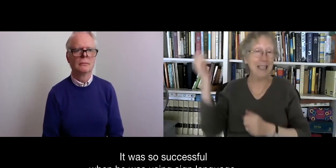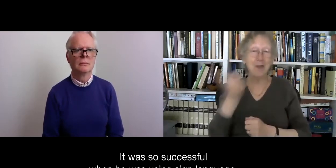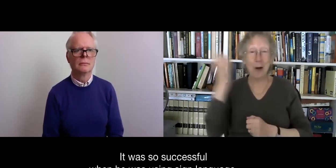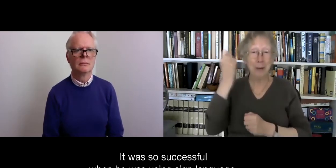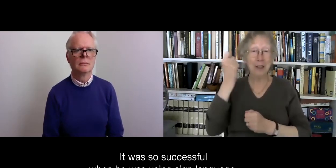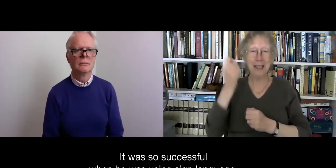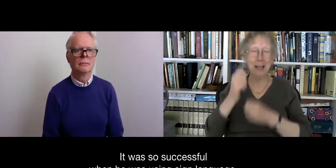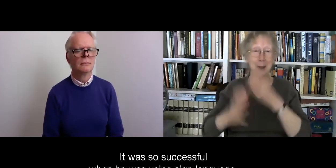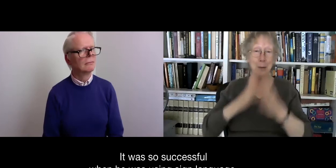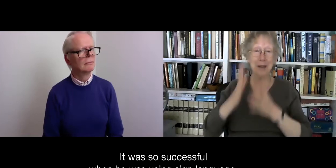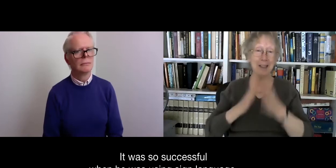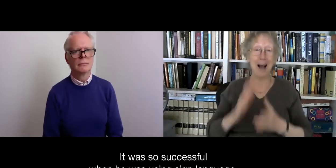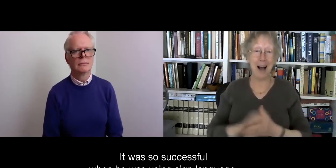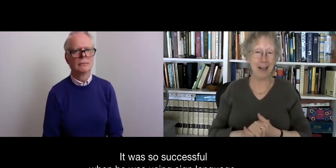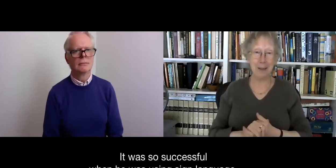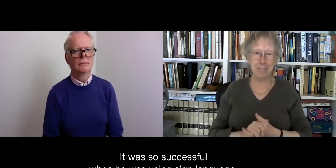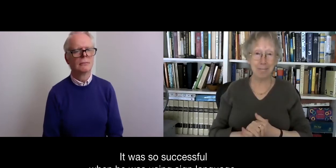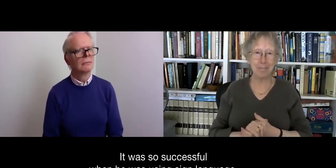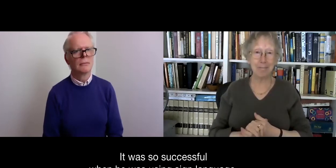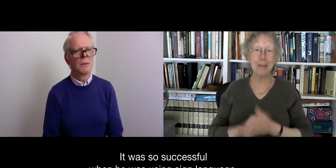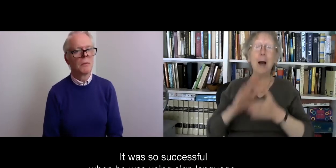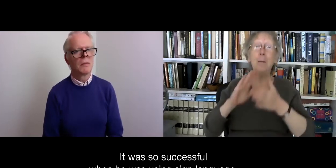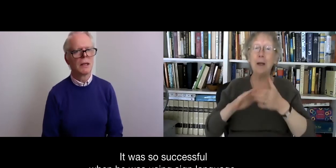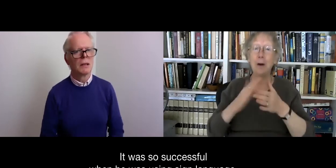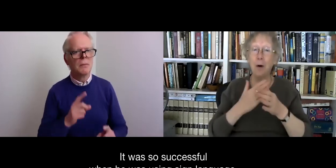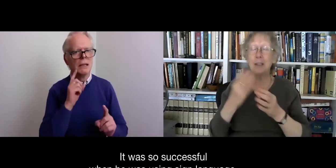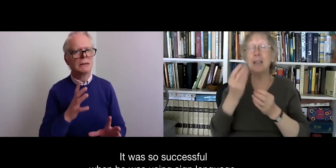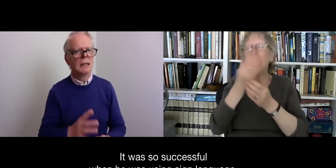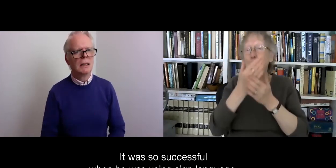And it was so successful when he was using sign language.